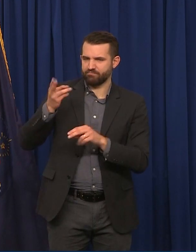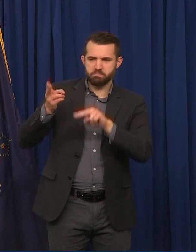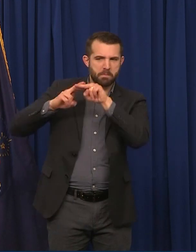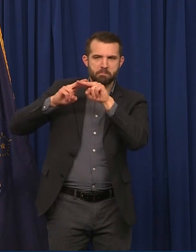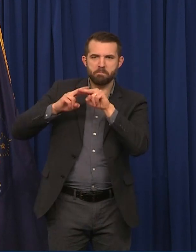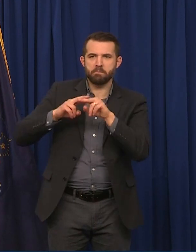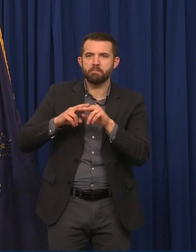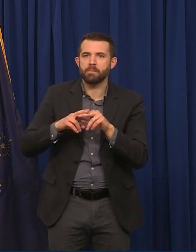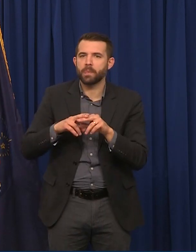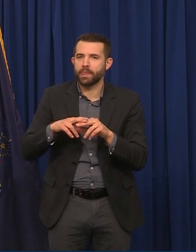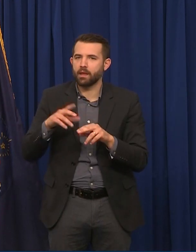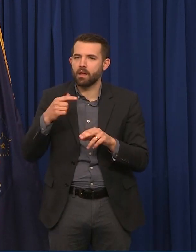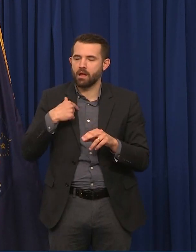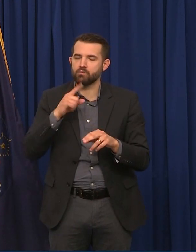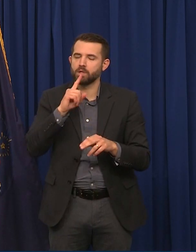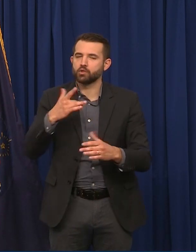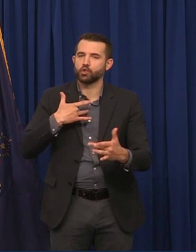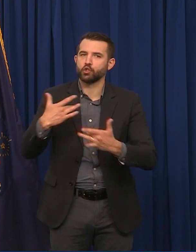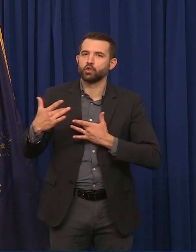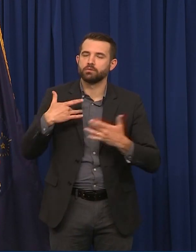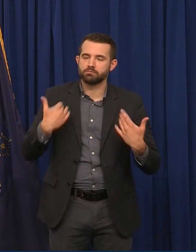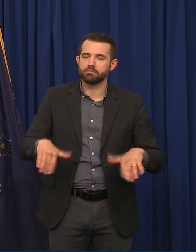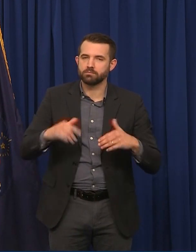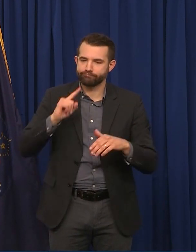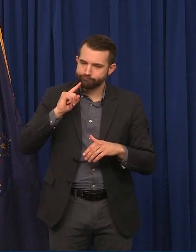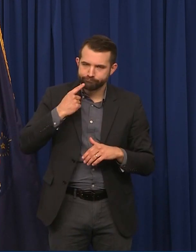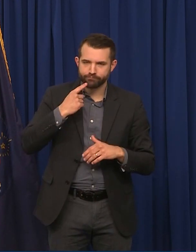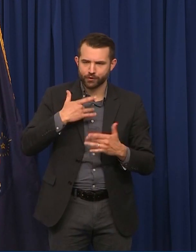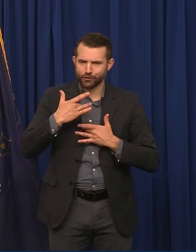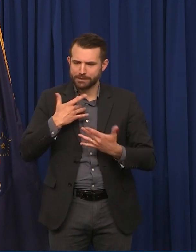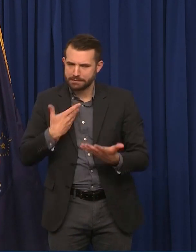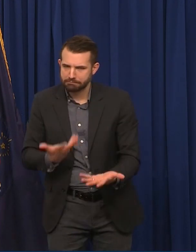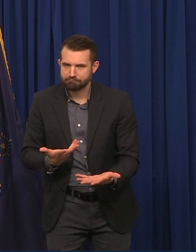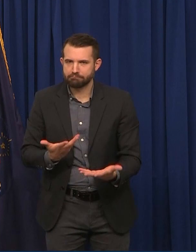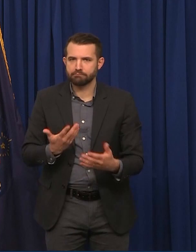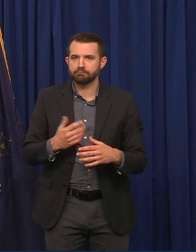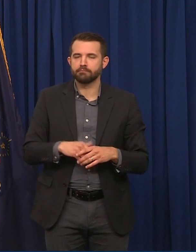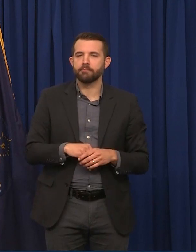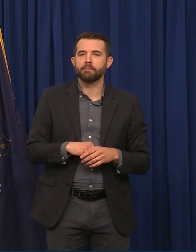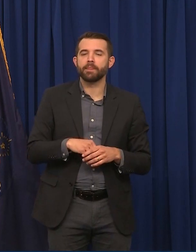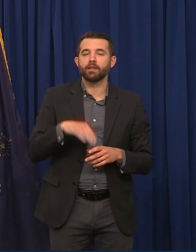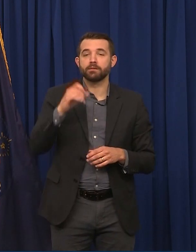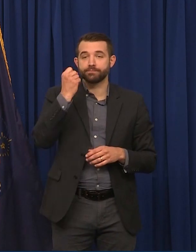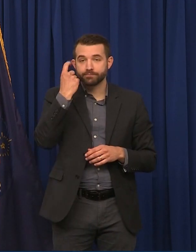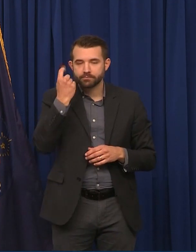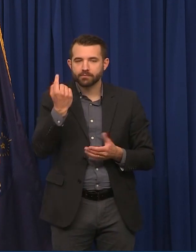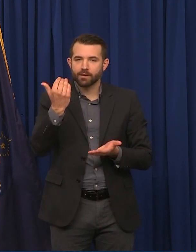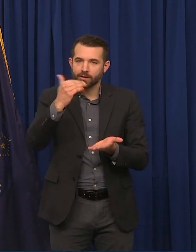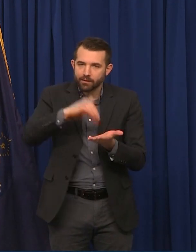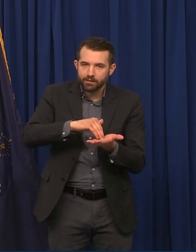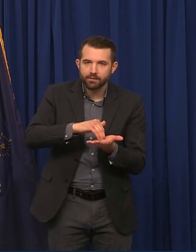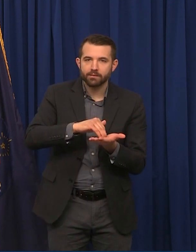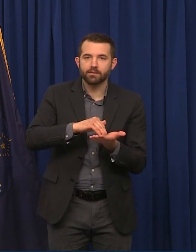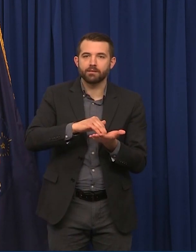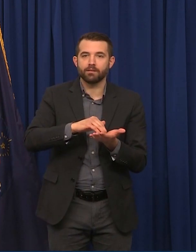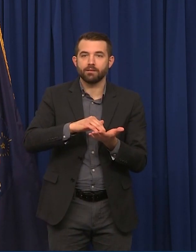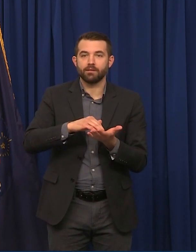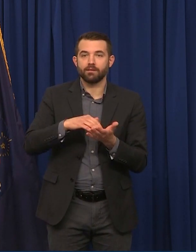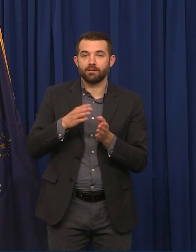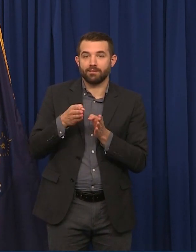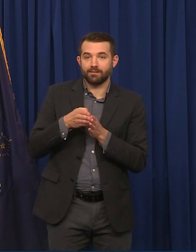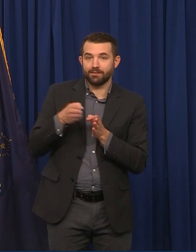concerning. It is, however, consistent with the increase that has happened in, say, our neighboring